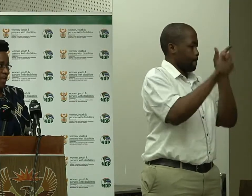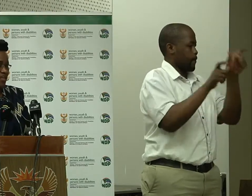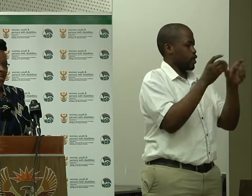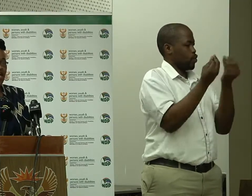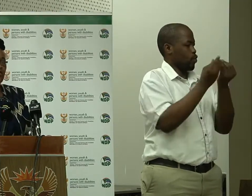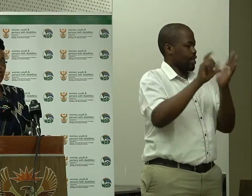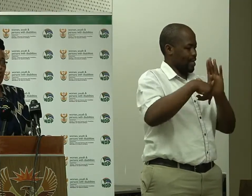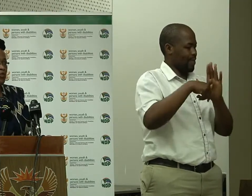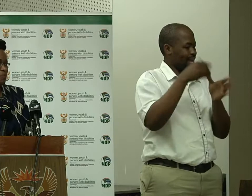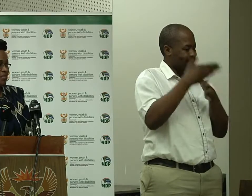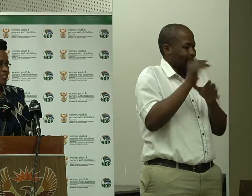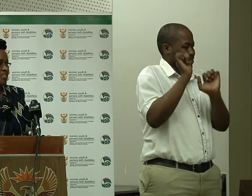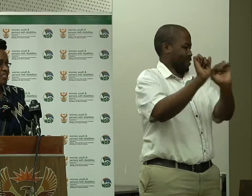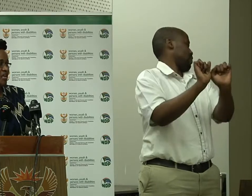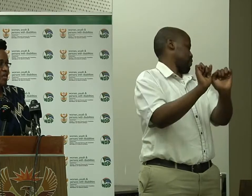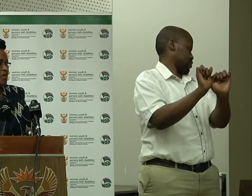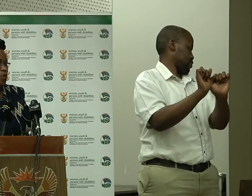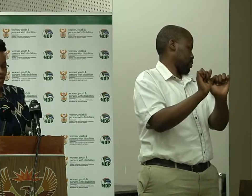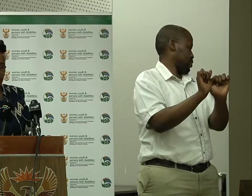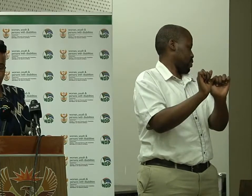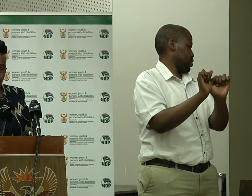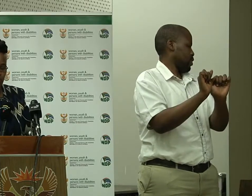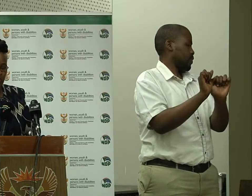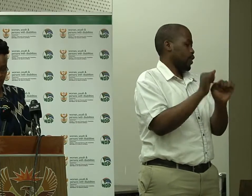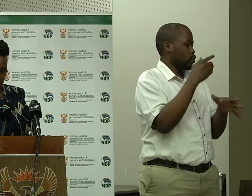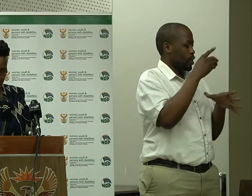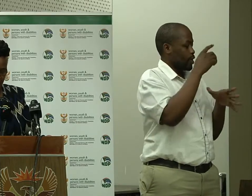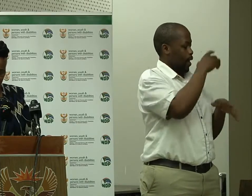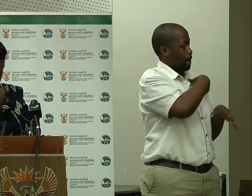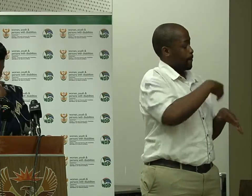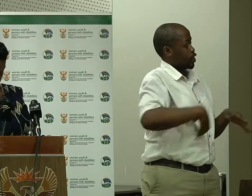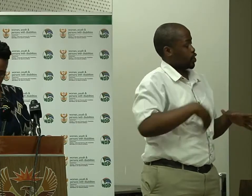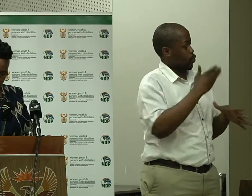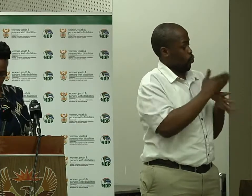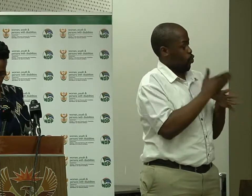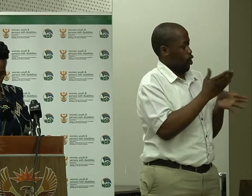their work. And so the Presidential Working Group